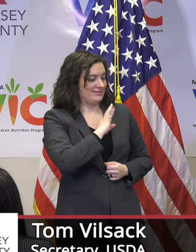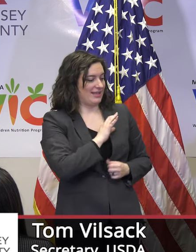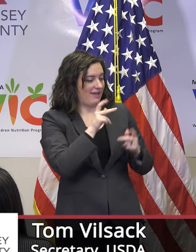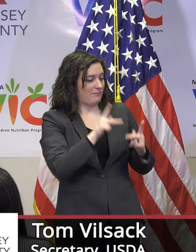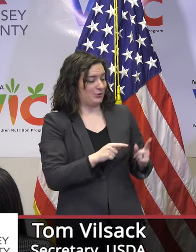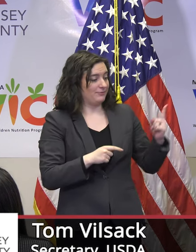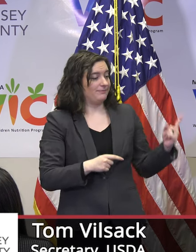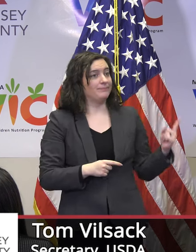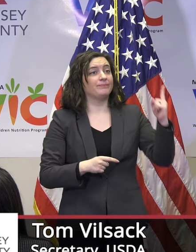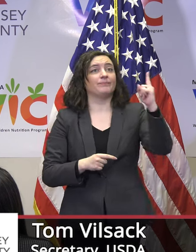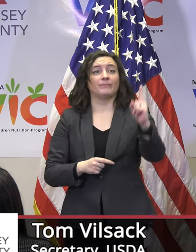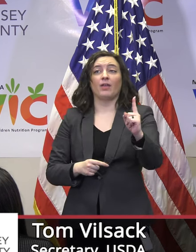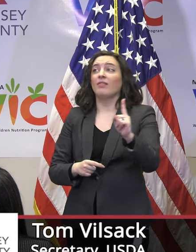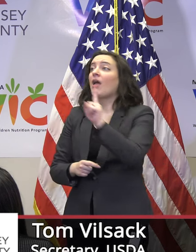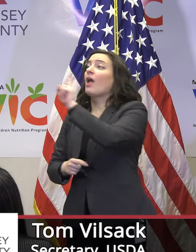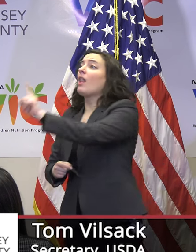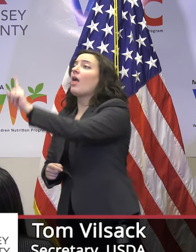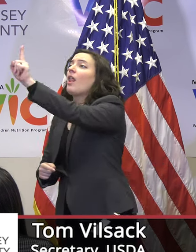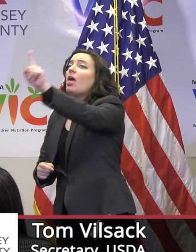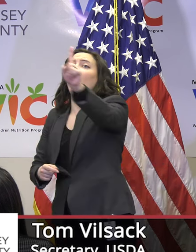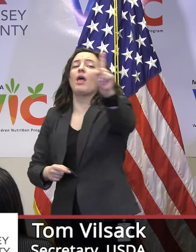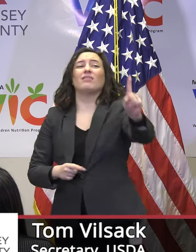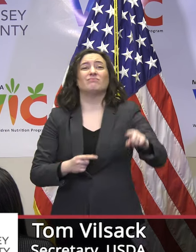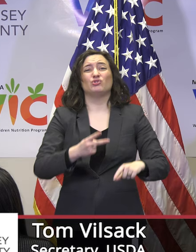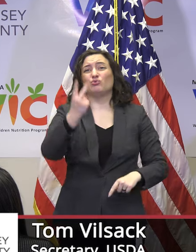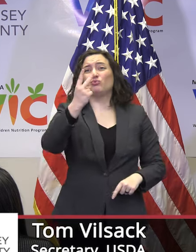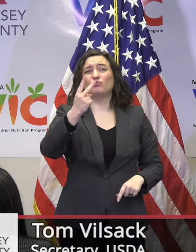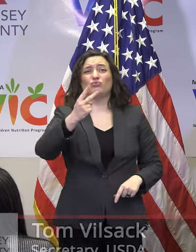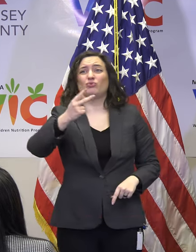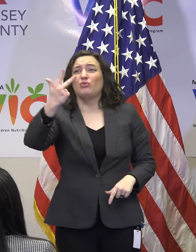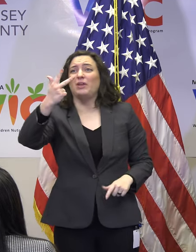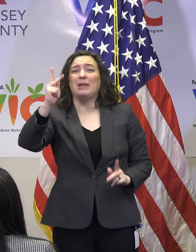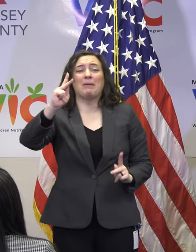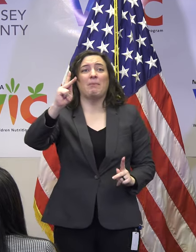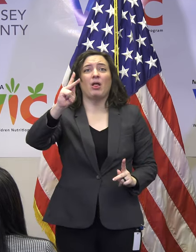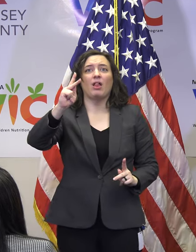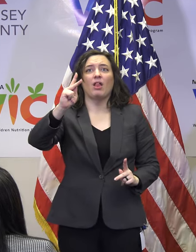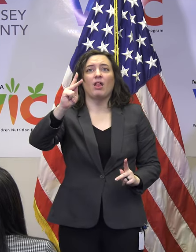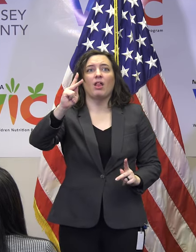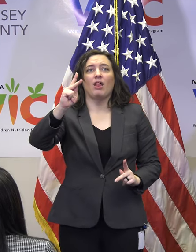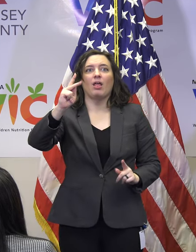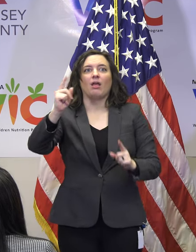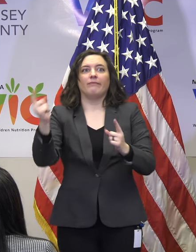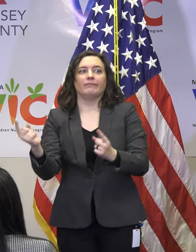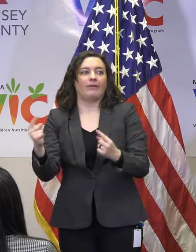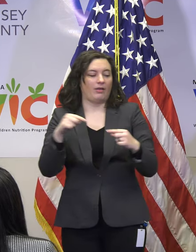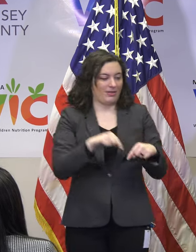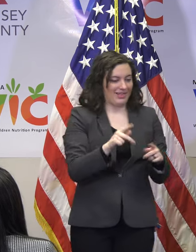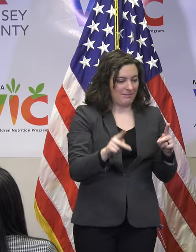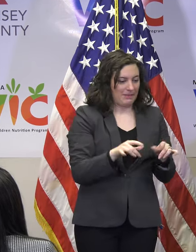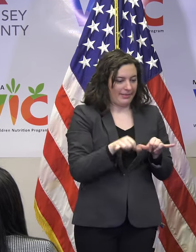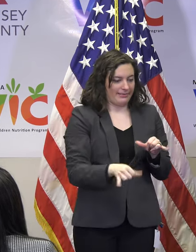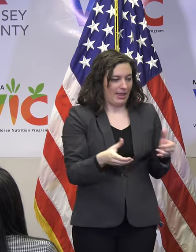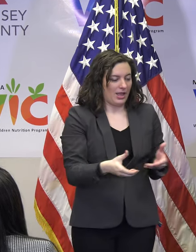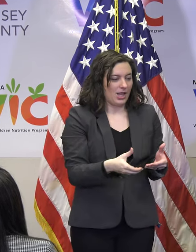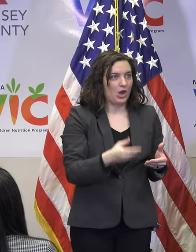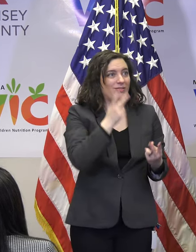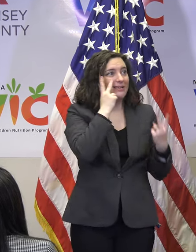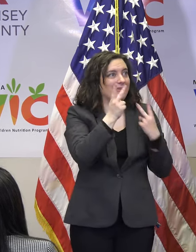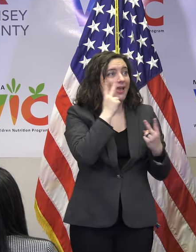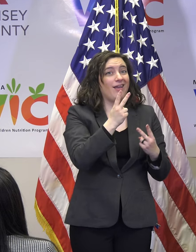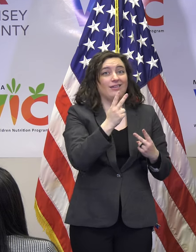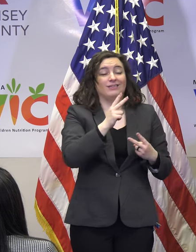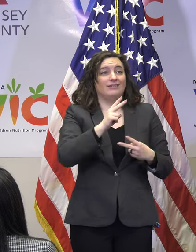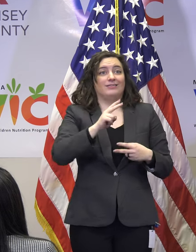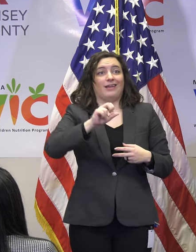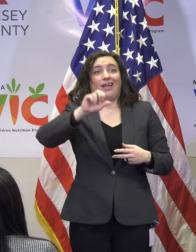what, Kathy, 2 or 3 people in a day, as opposed to the folks here who are seeing a lot more in a day, you go, well,